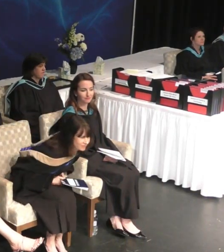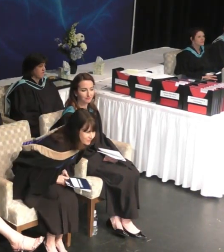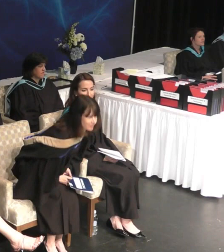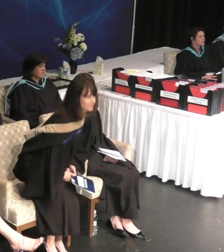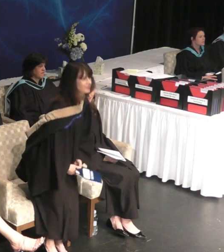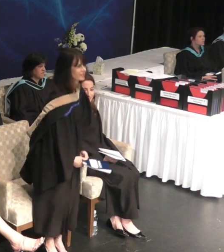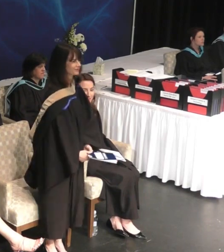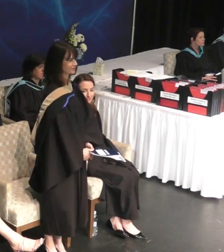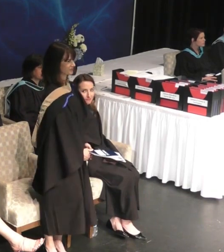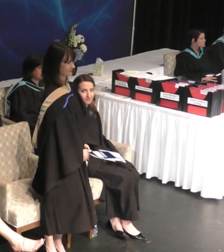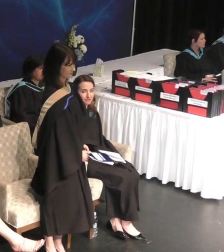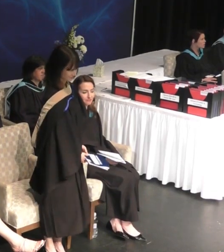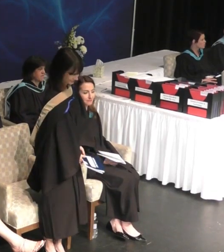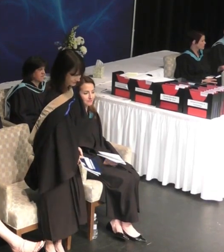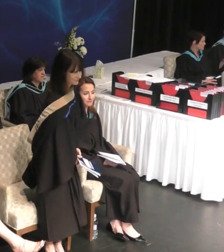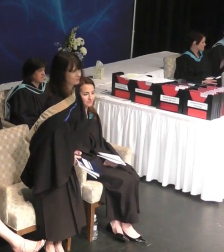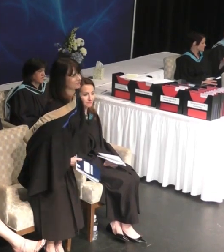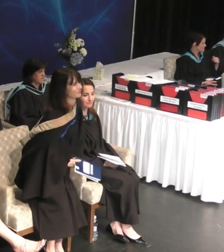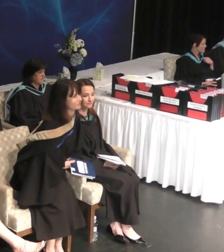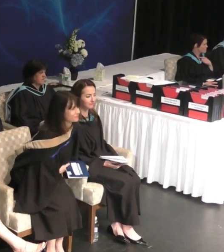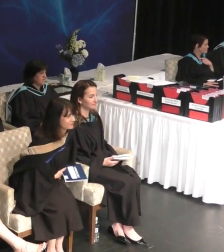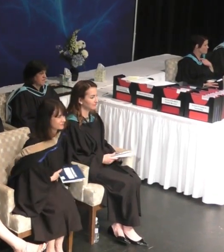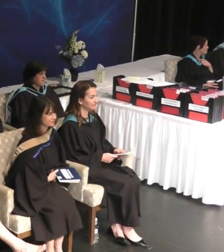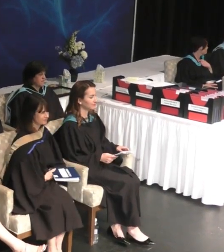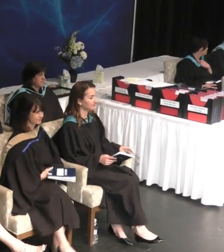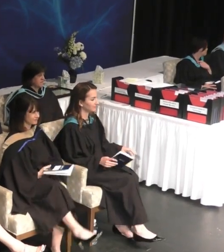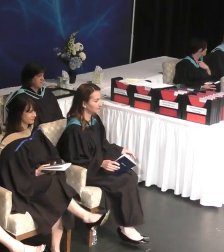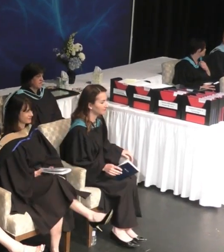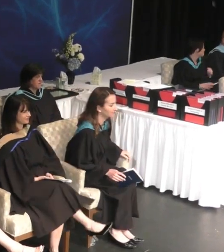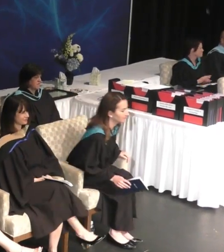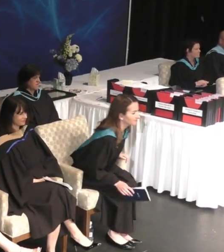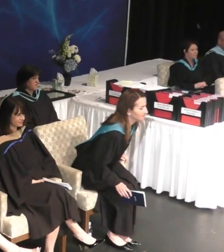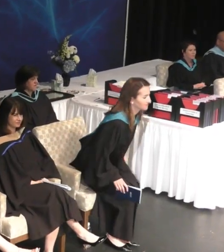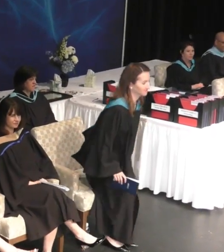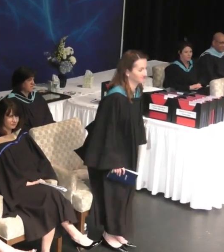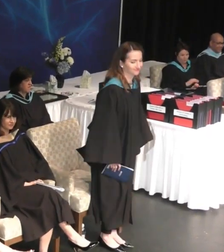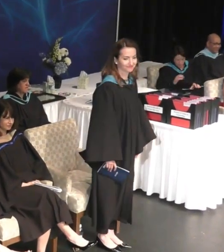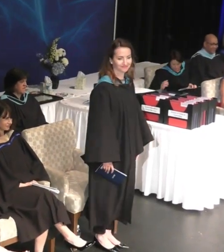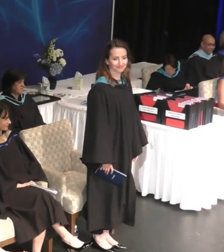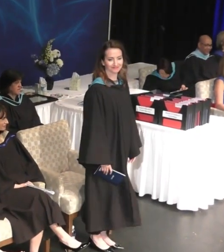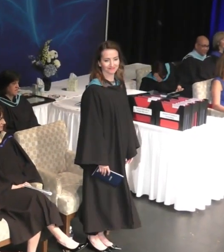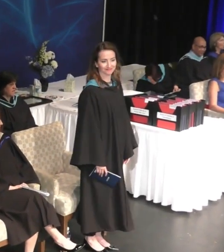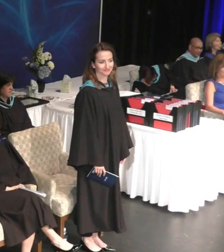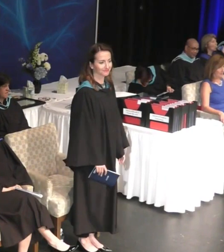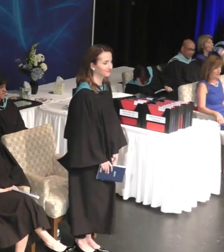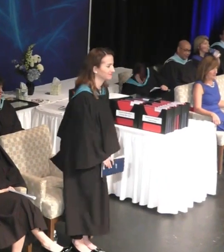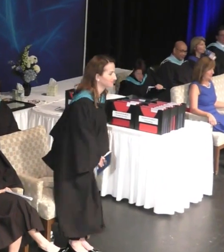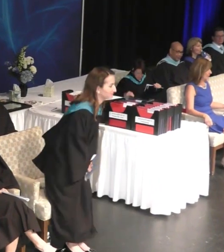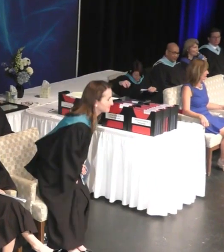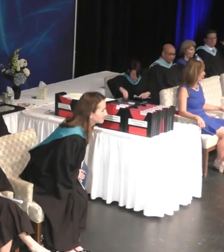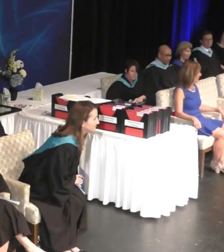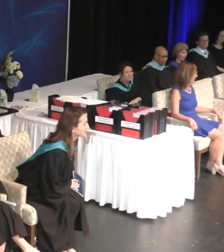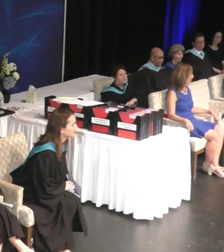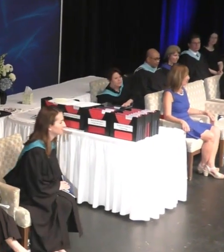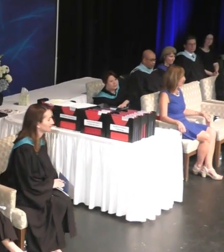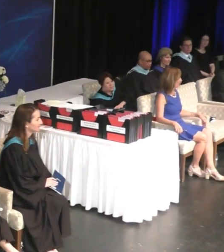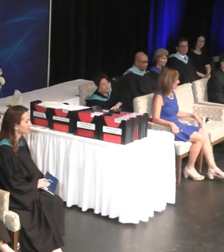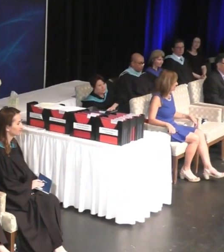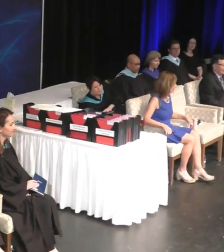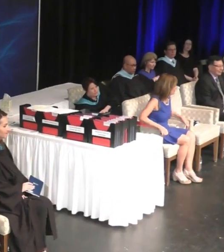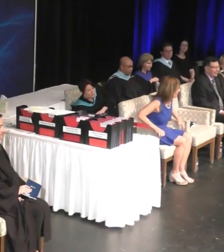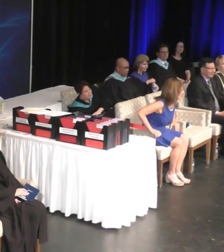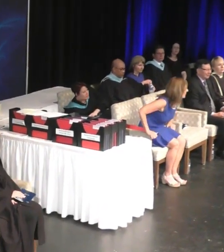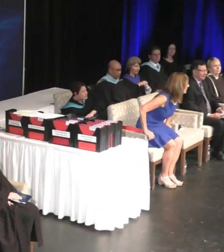Vice President, Administrative Services. Anna Burke, Vice President, Enrollment.